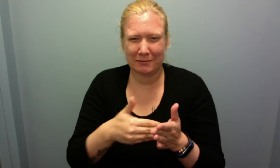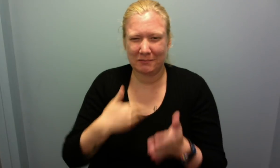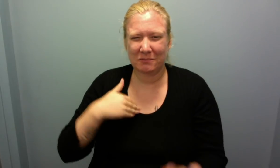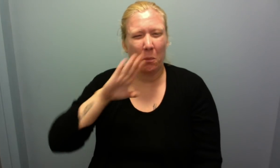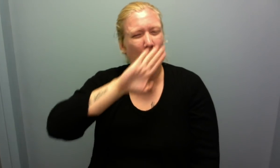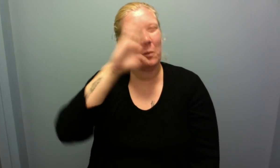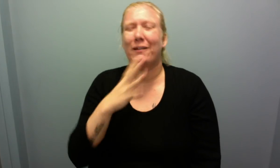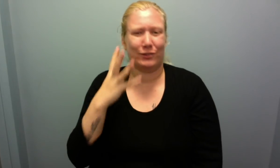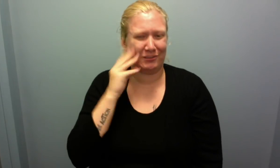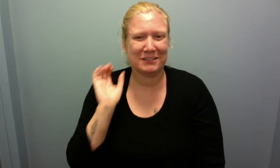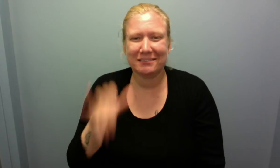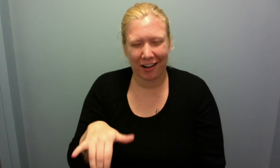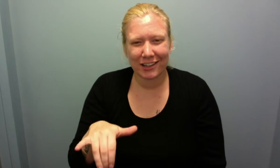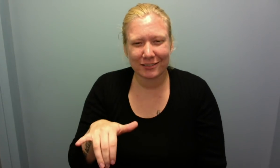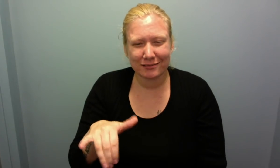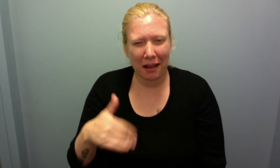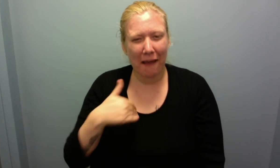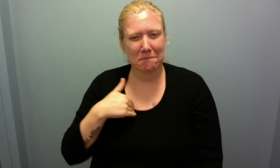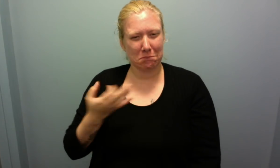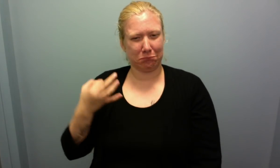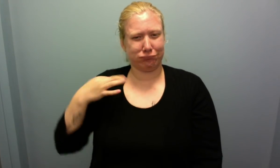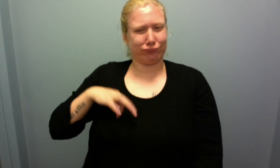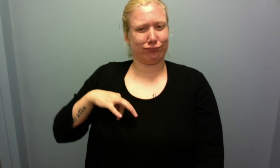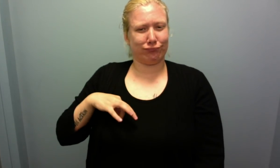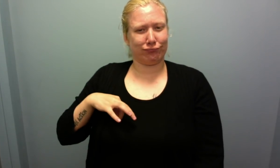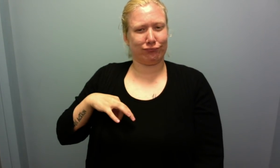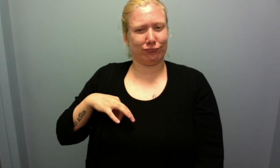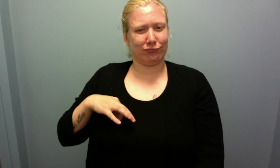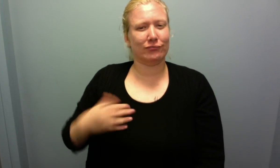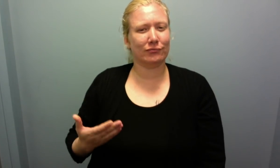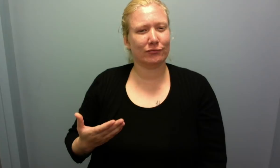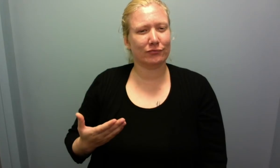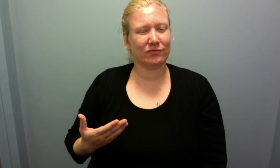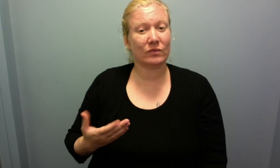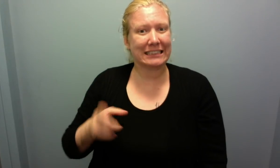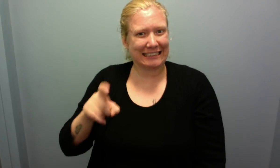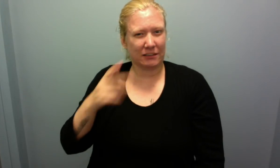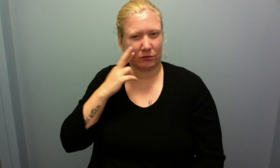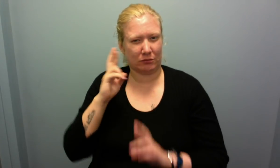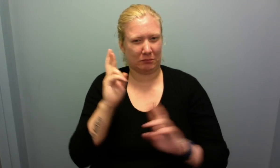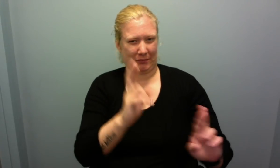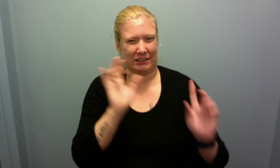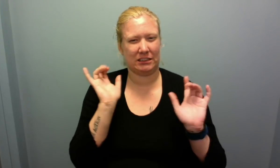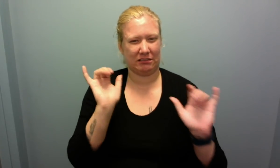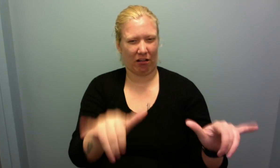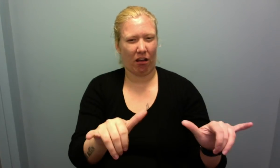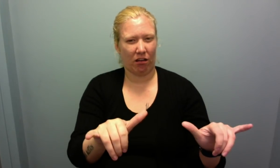white person. I have white privilege. I will never experience racism. And so to take